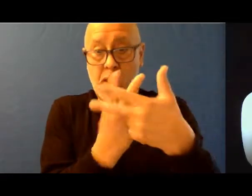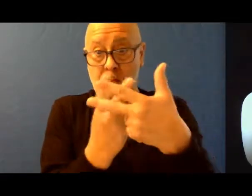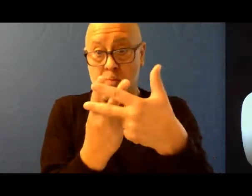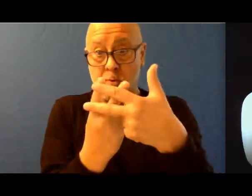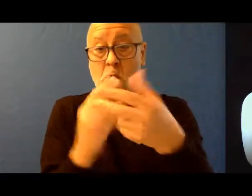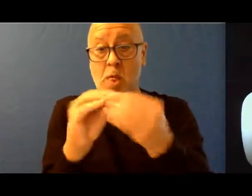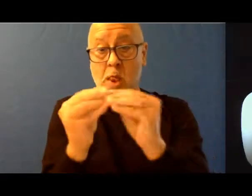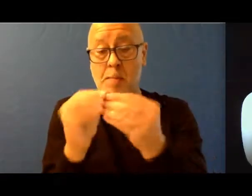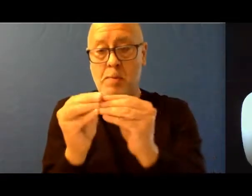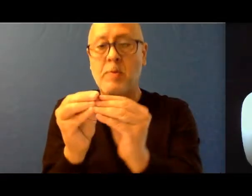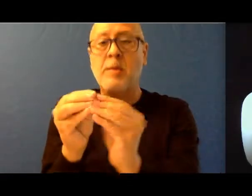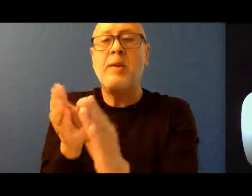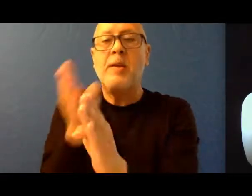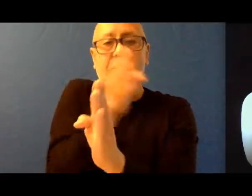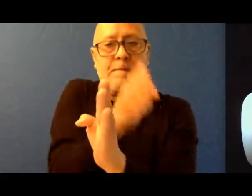in front